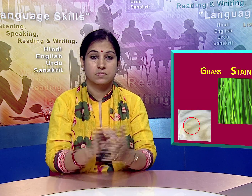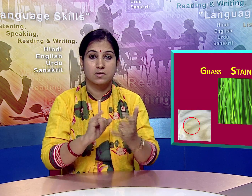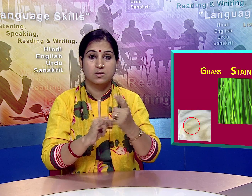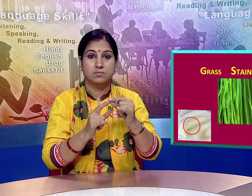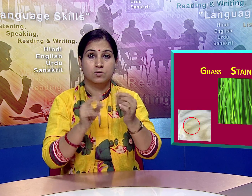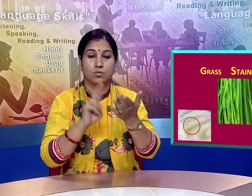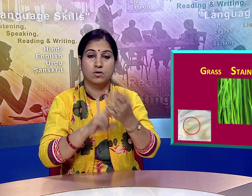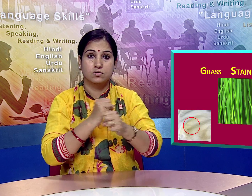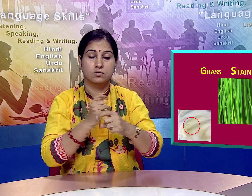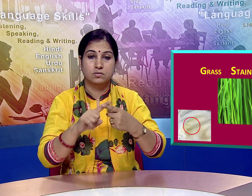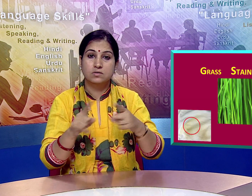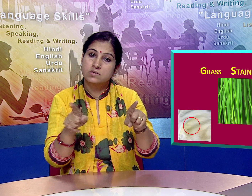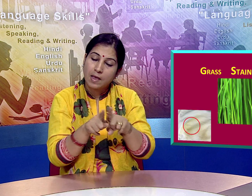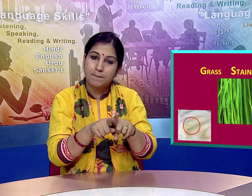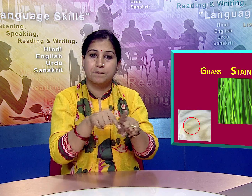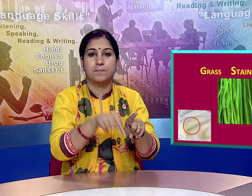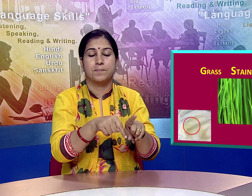sponge the stain portion